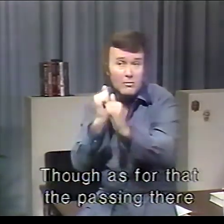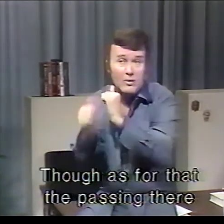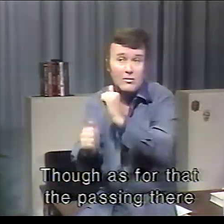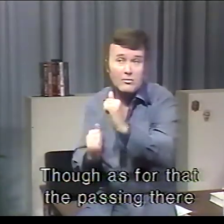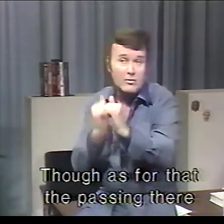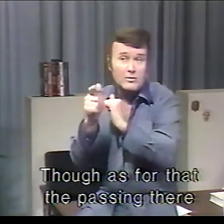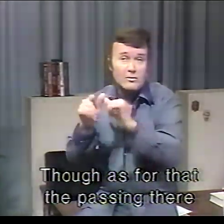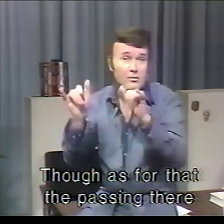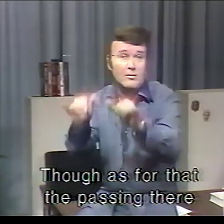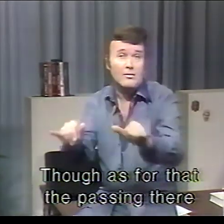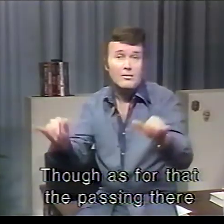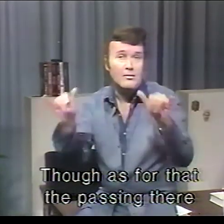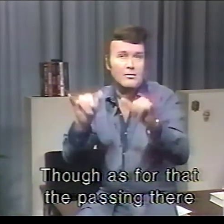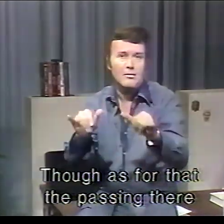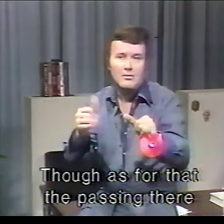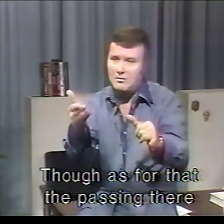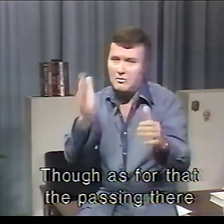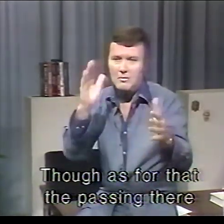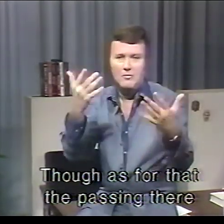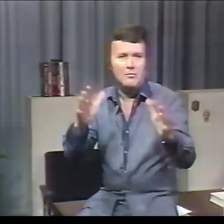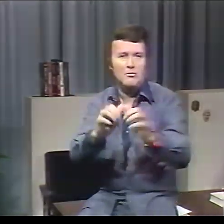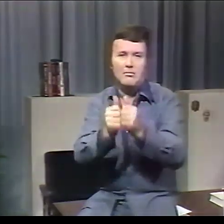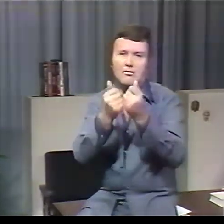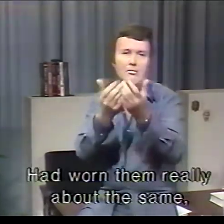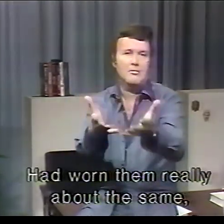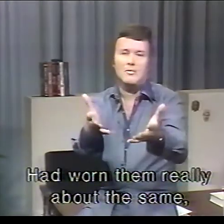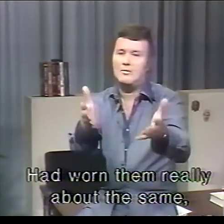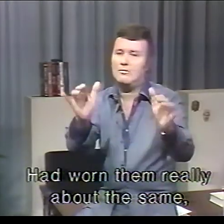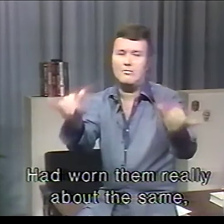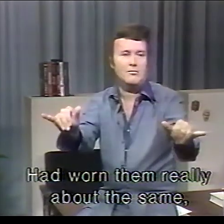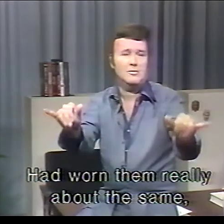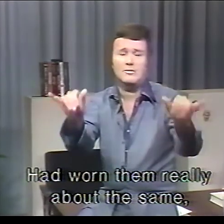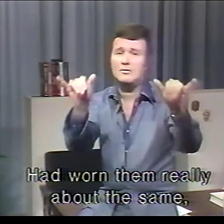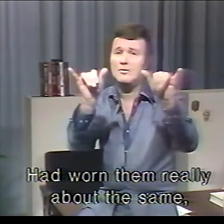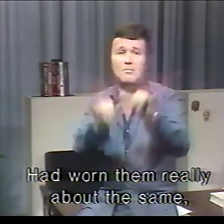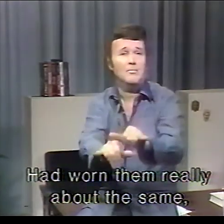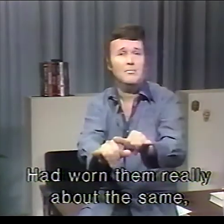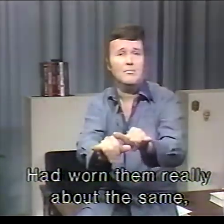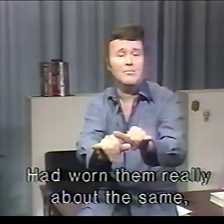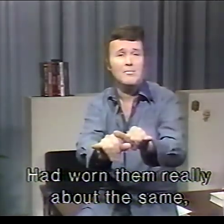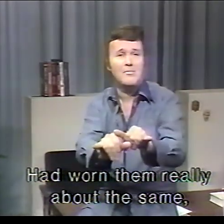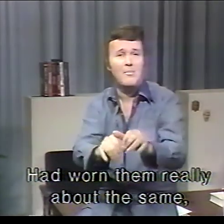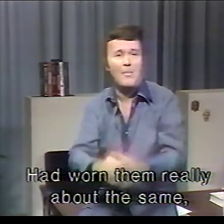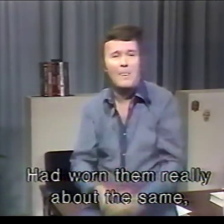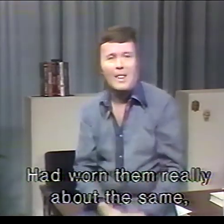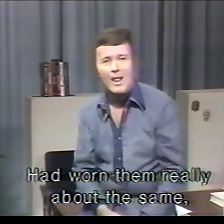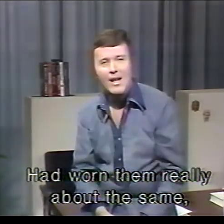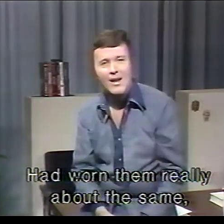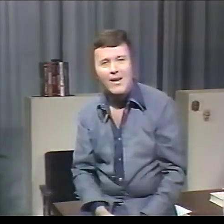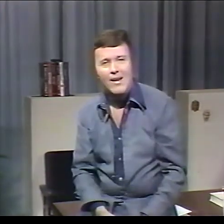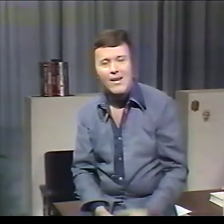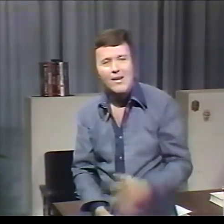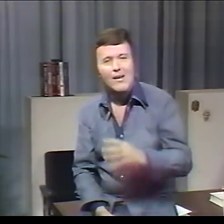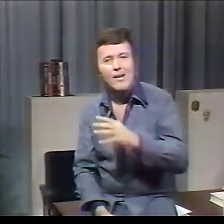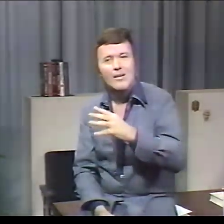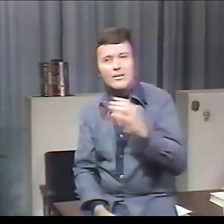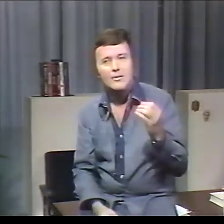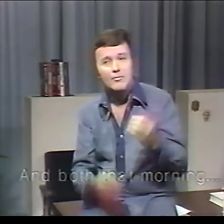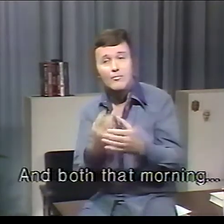Though as for that, the passing there had worn them really about the same. And